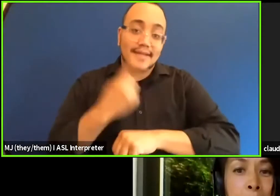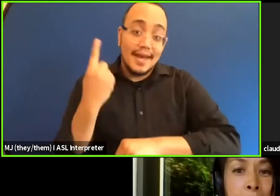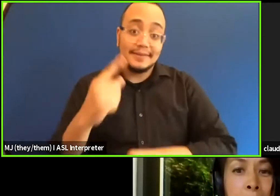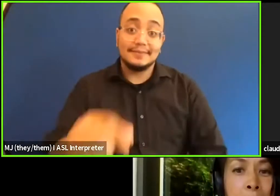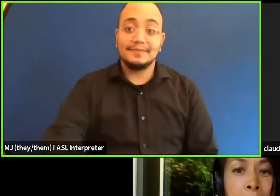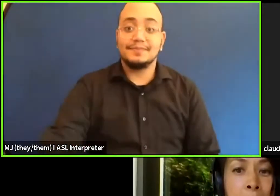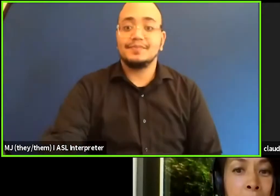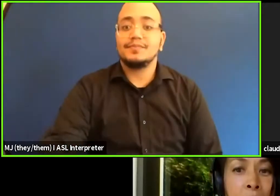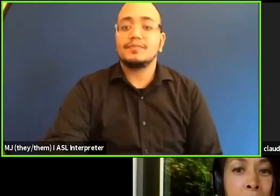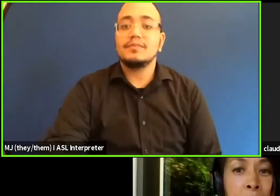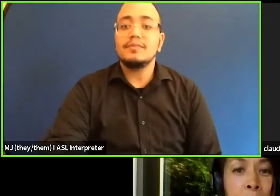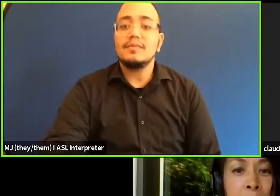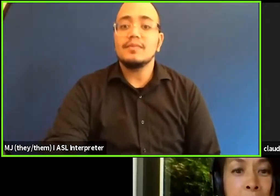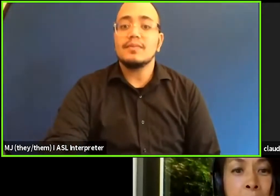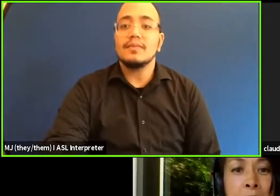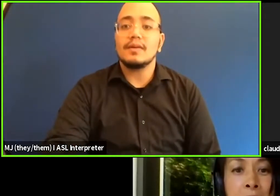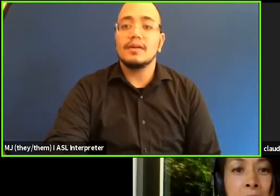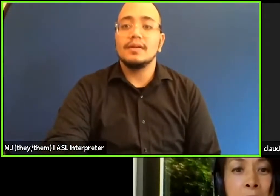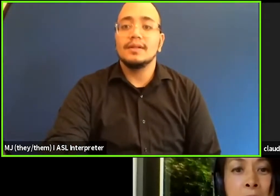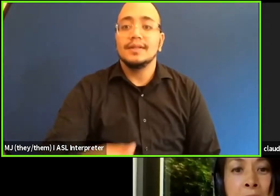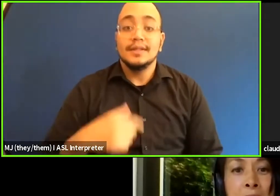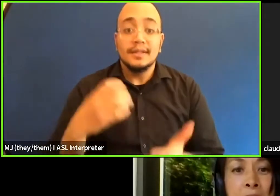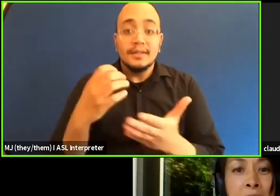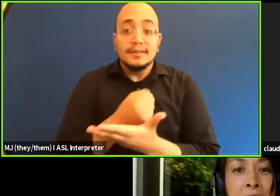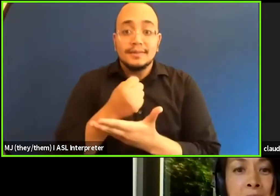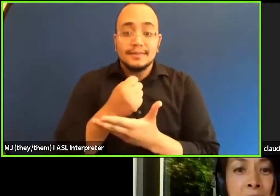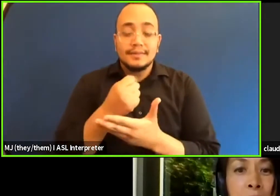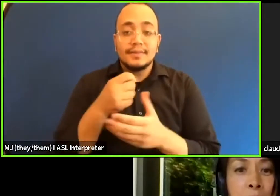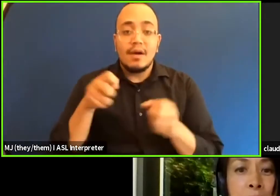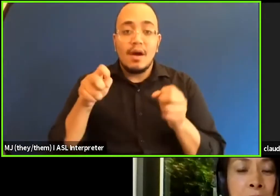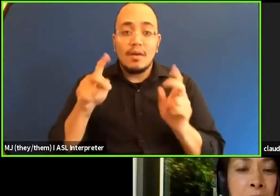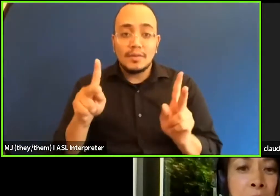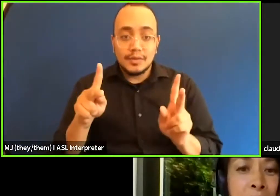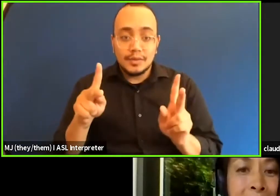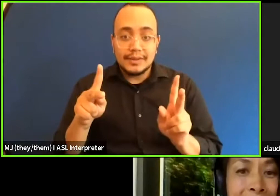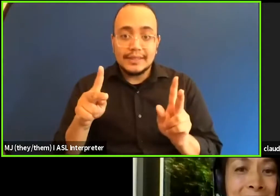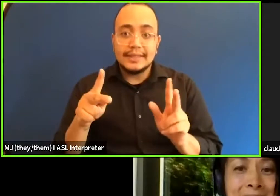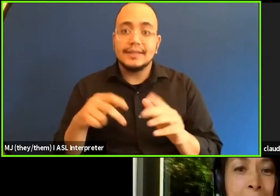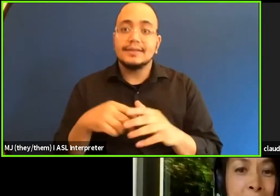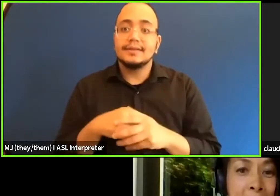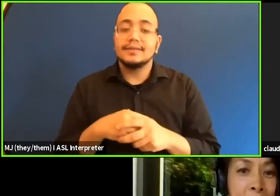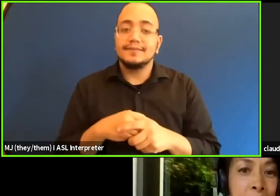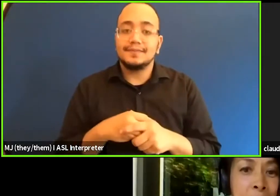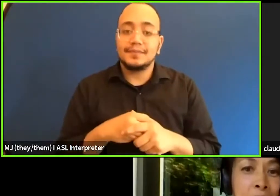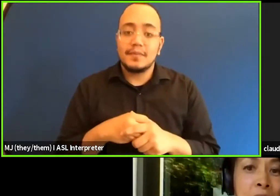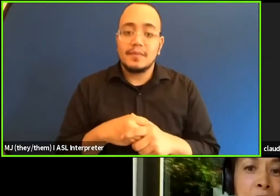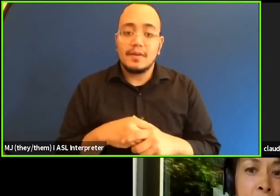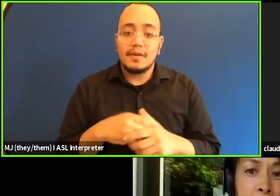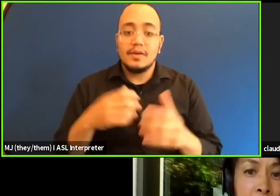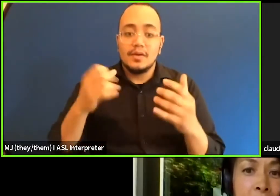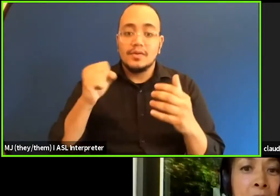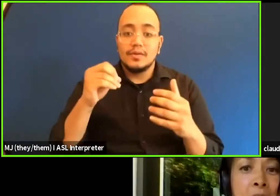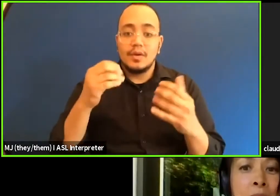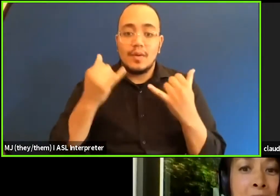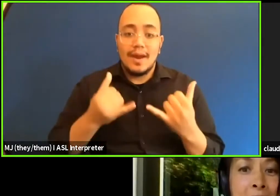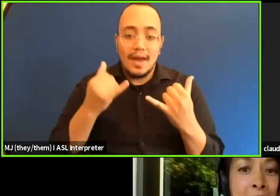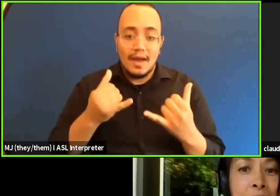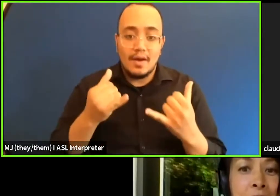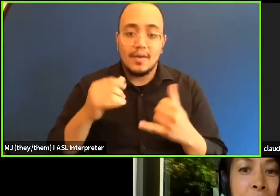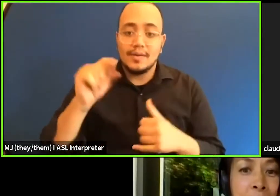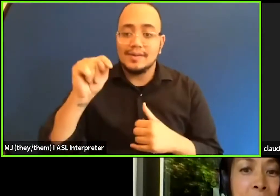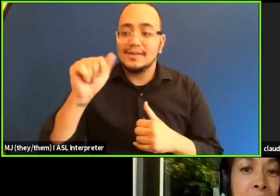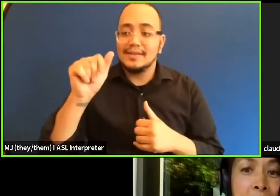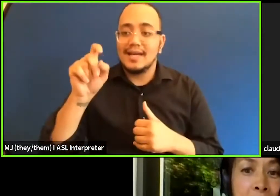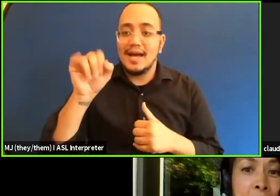moments where we are both called to work separately in our prospective identity groups. So Tossie is stepping out of ceremony right